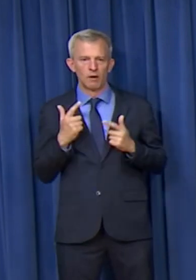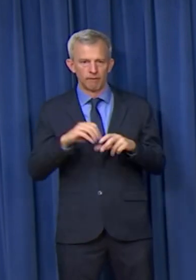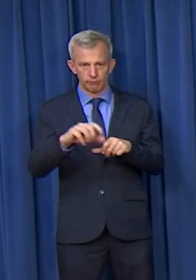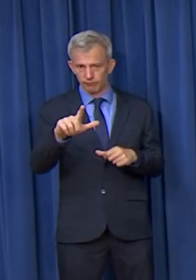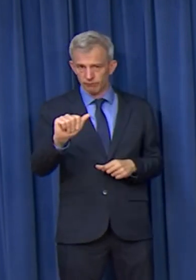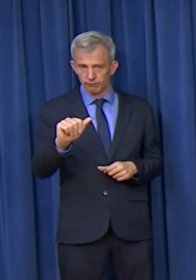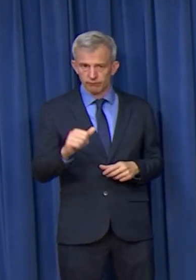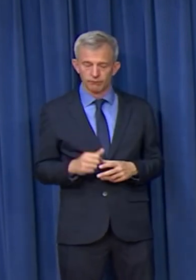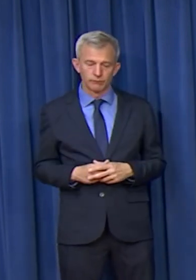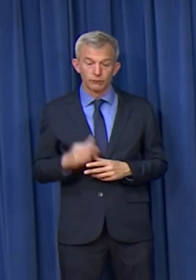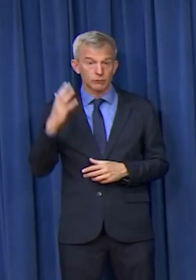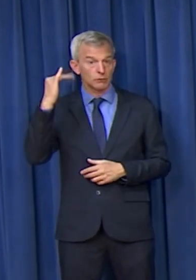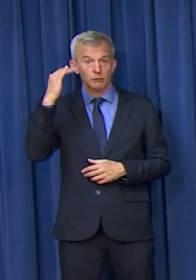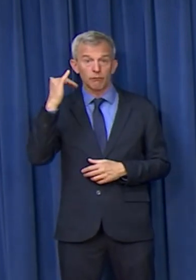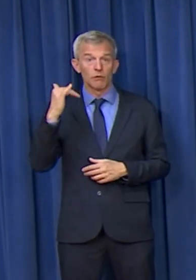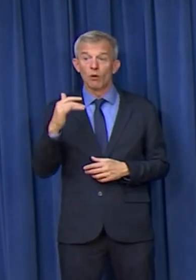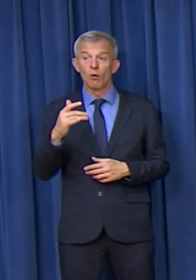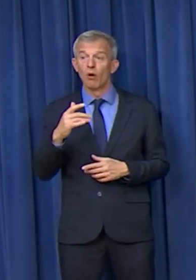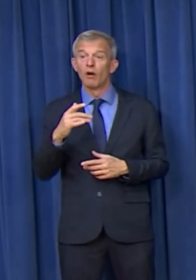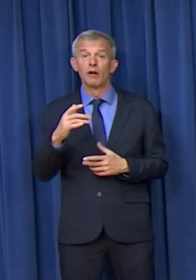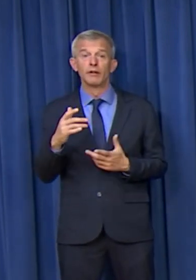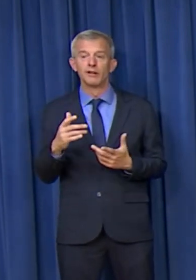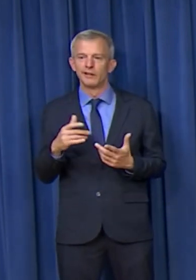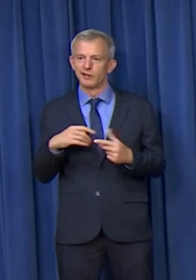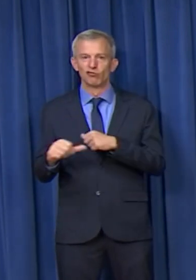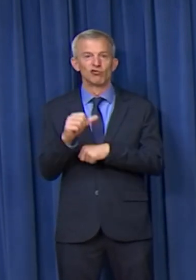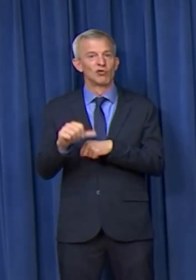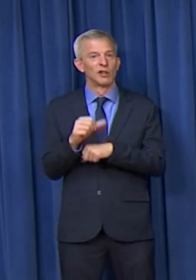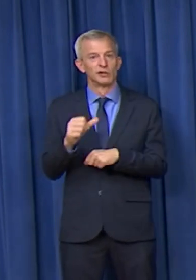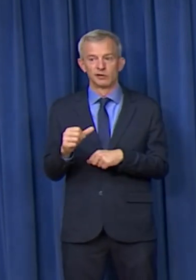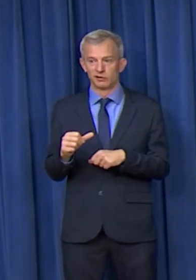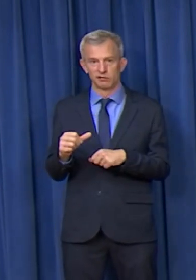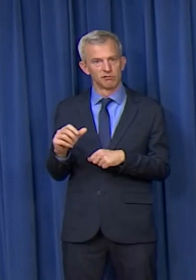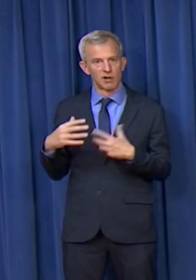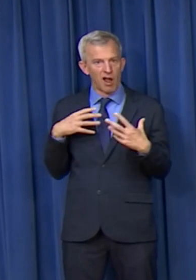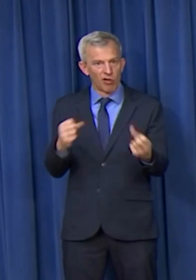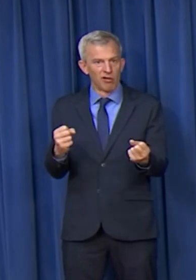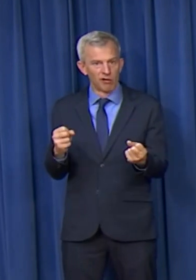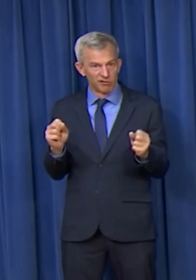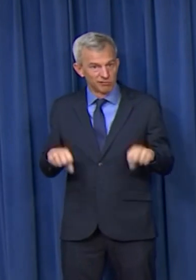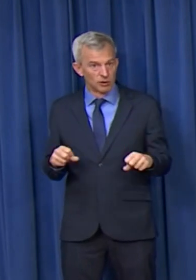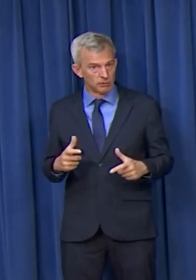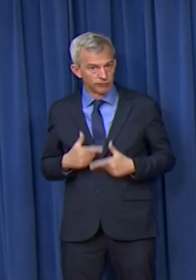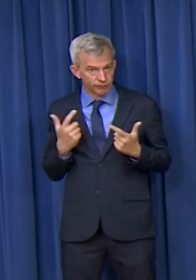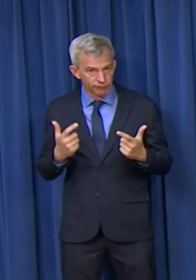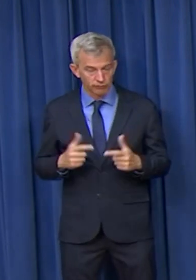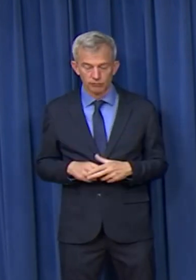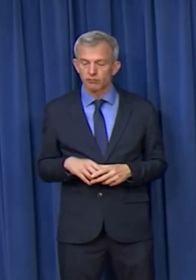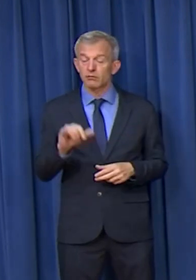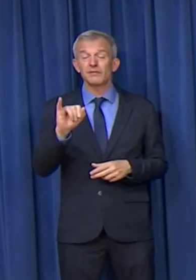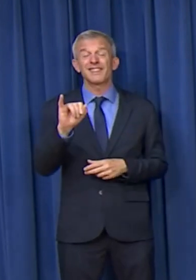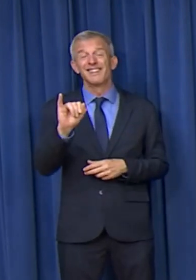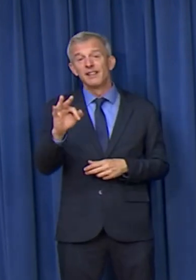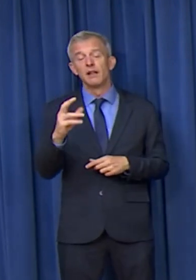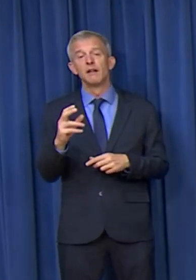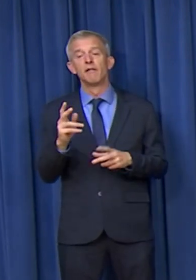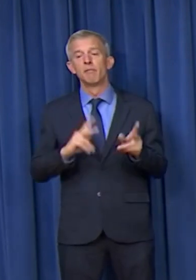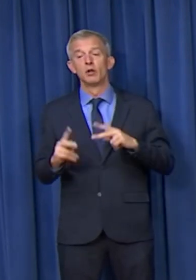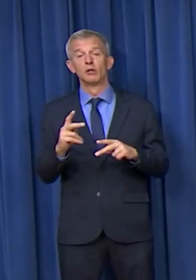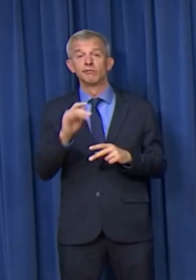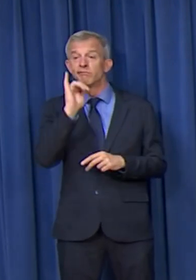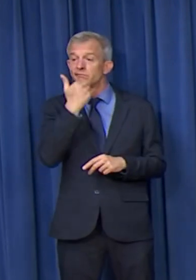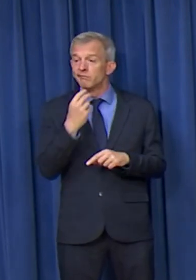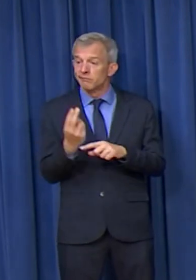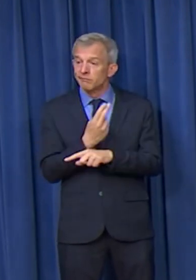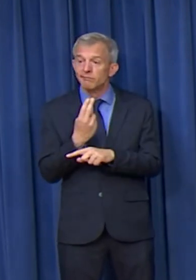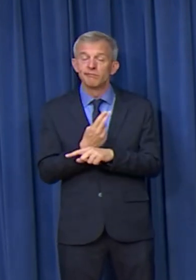because what's at stake is their health and potentially their lives. If consumers misuse a product, or